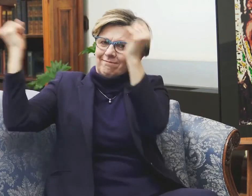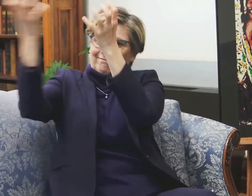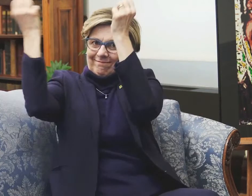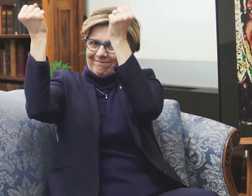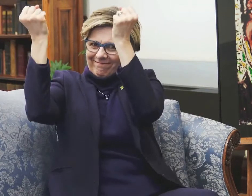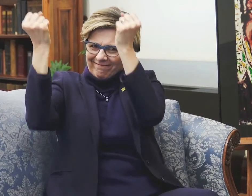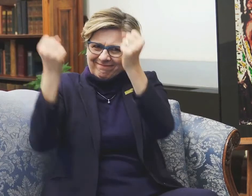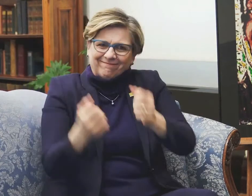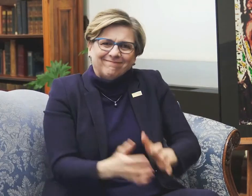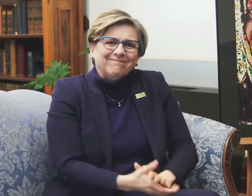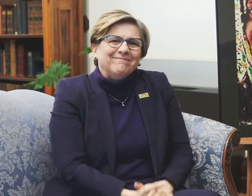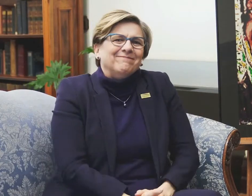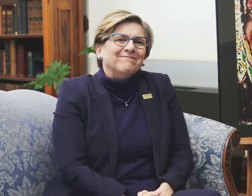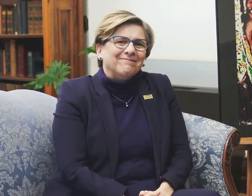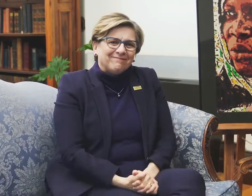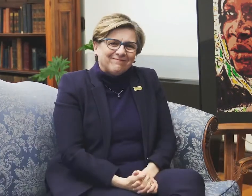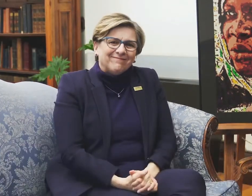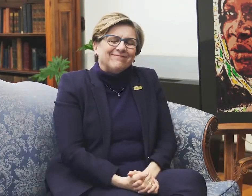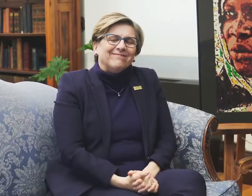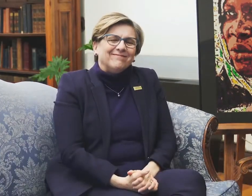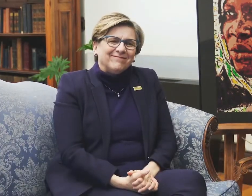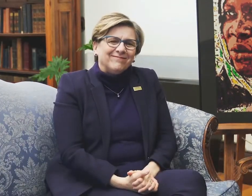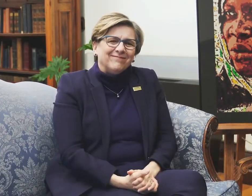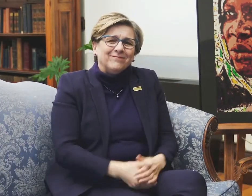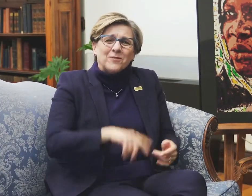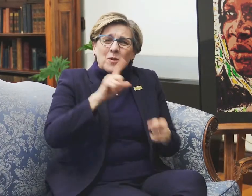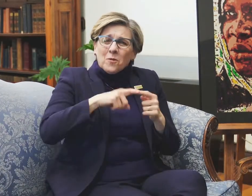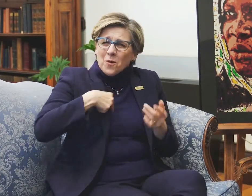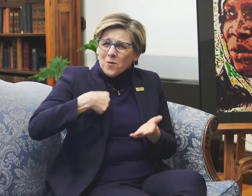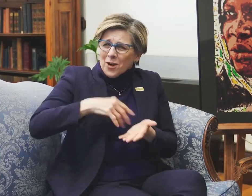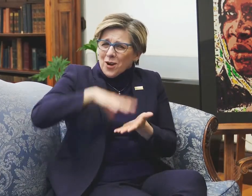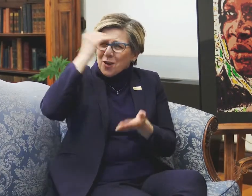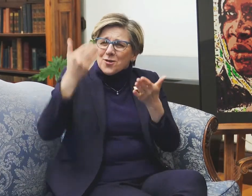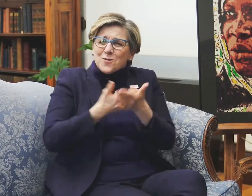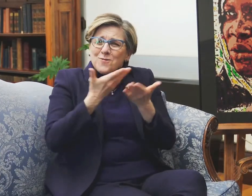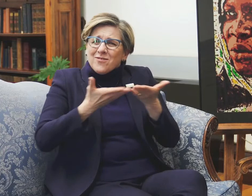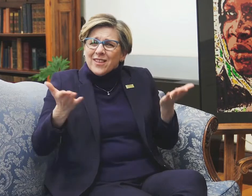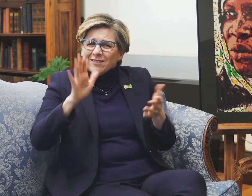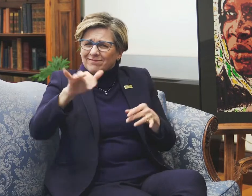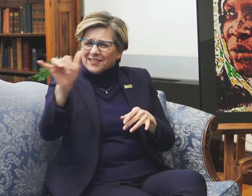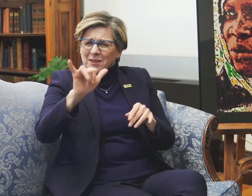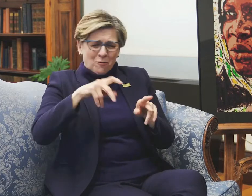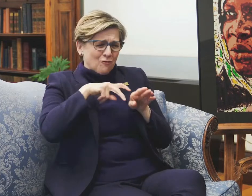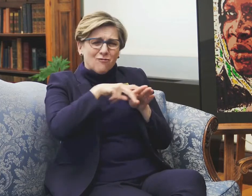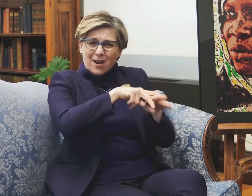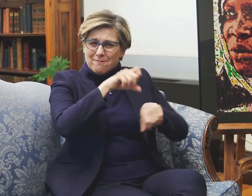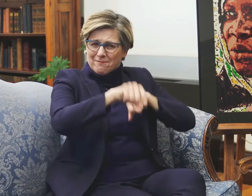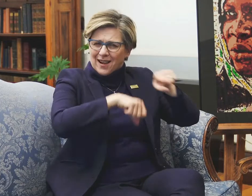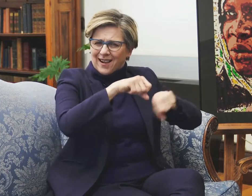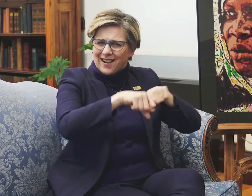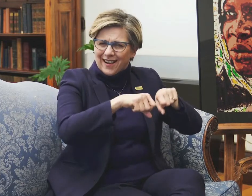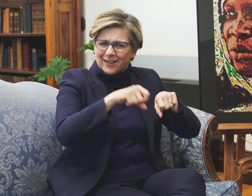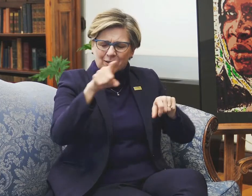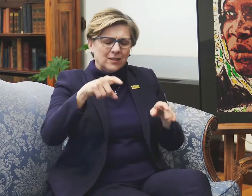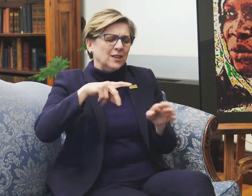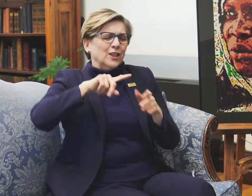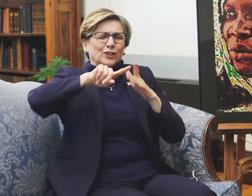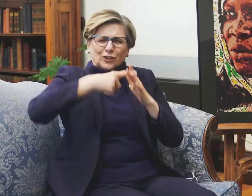quite possible in the virtual realm. You know, when we learn new things, like riding a bike, for example, it might